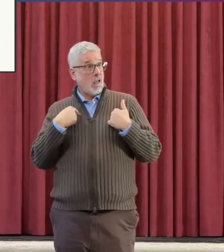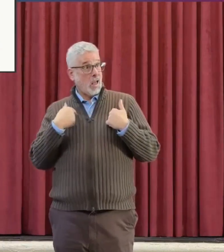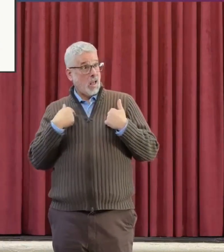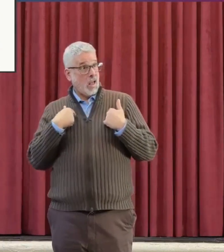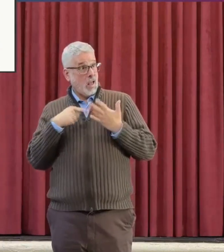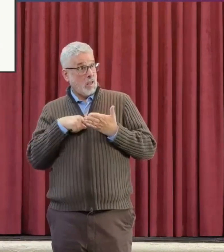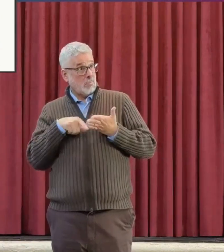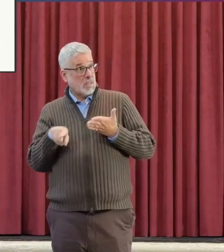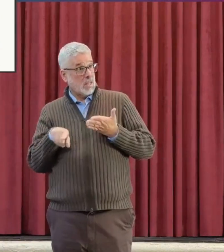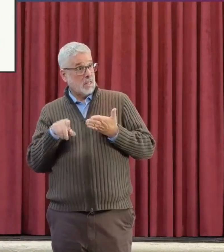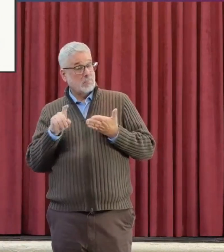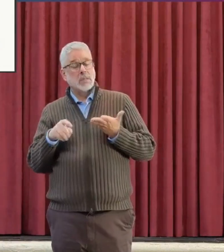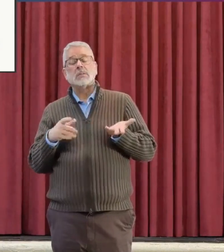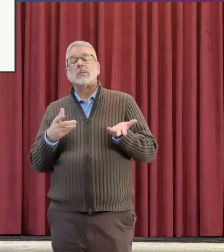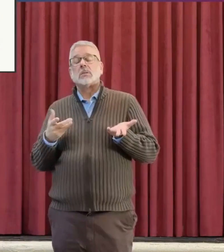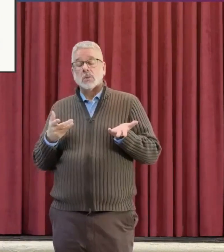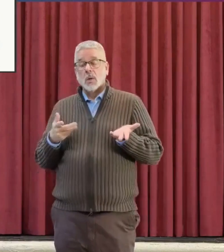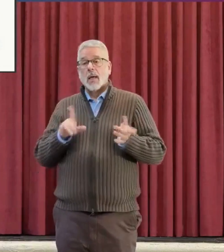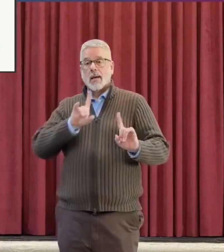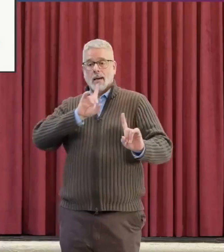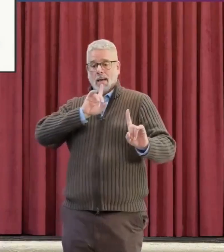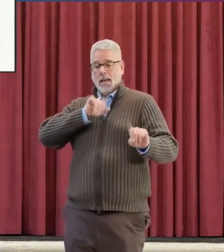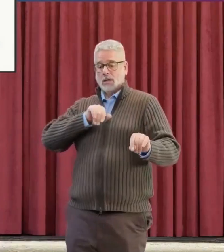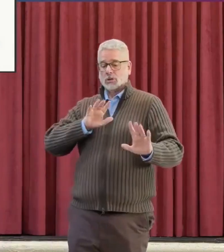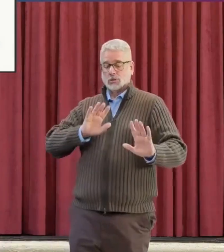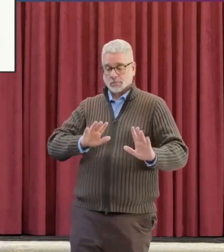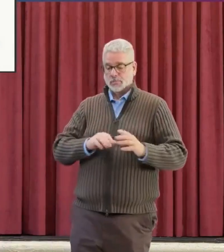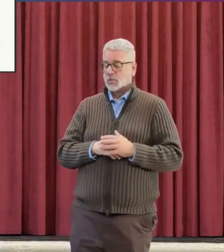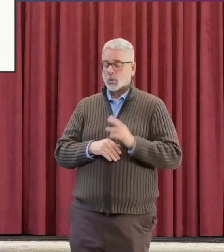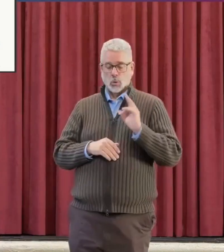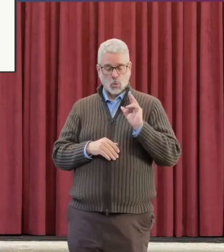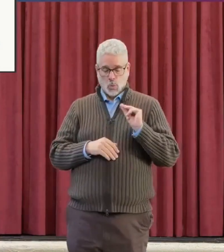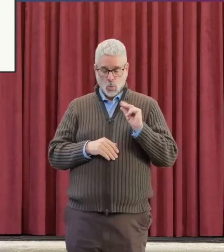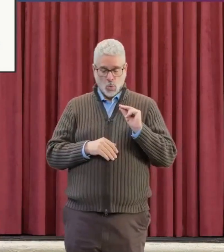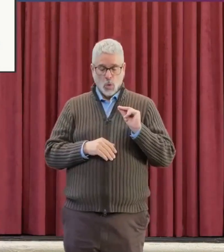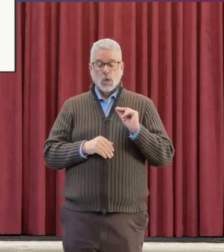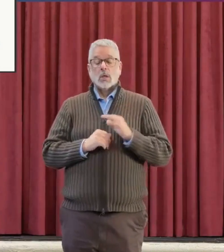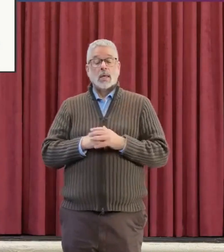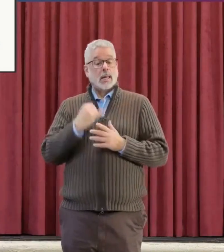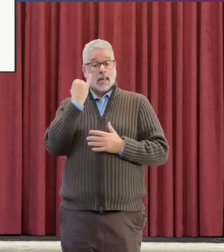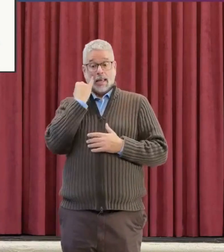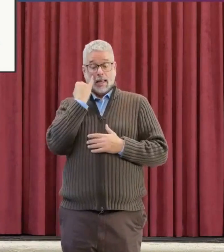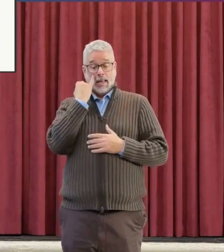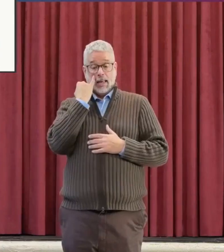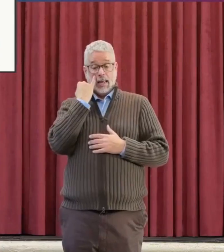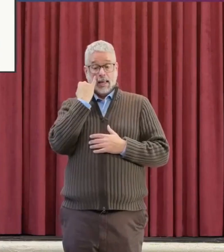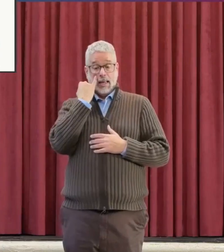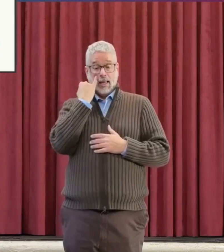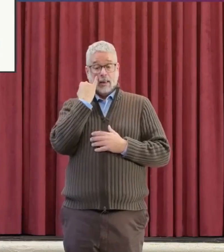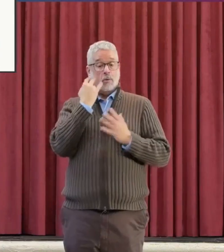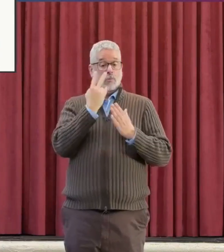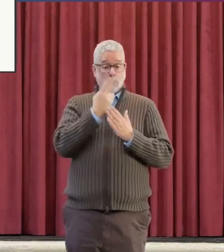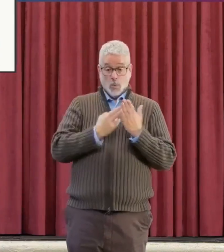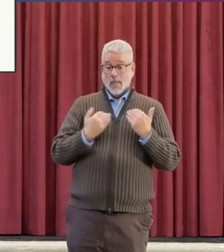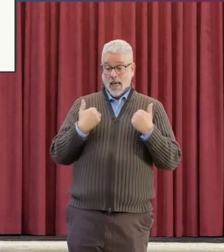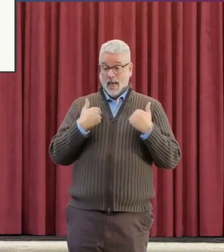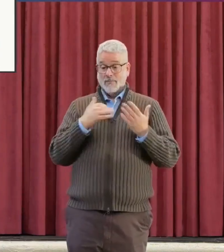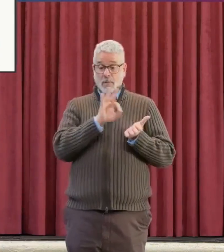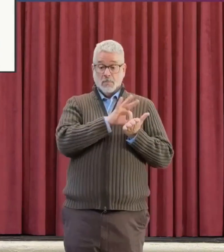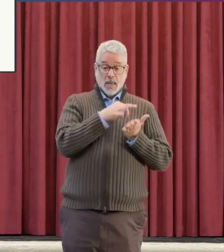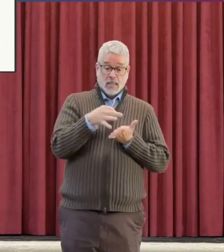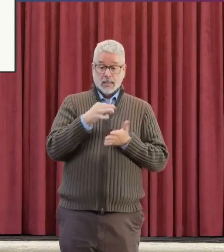this? So the answer is no. If you have both Medicare and